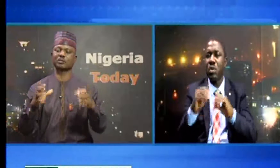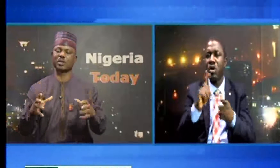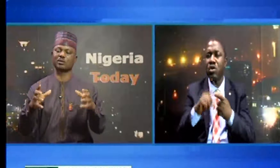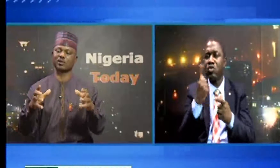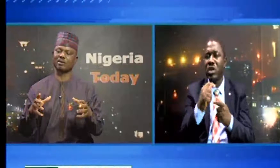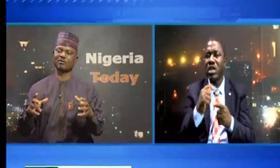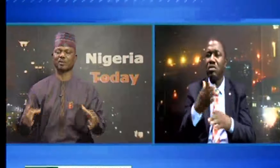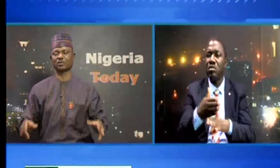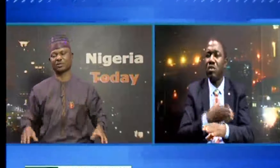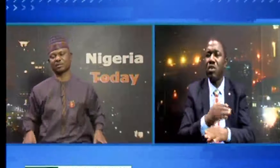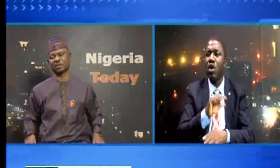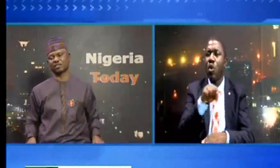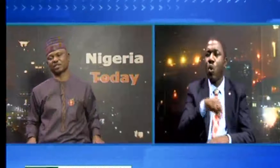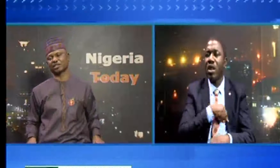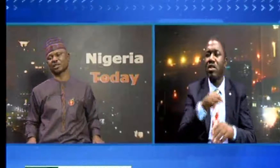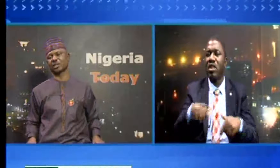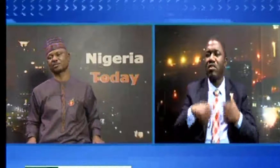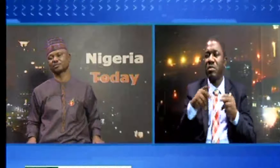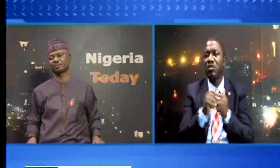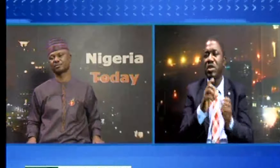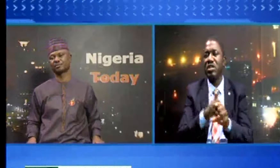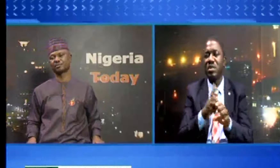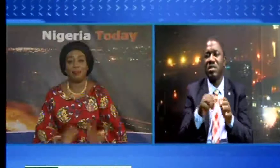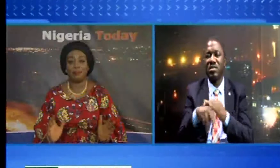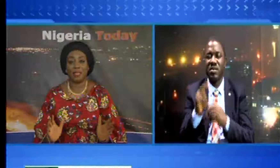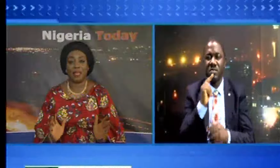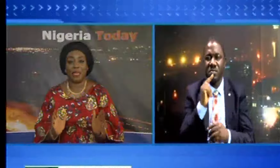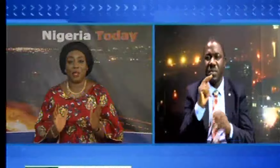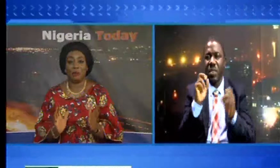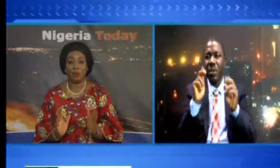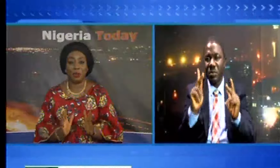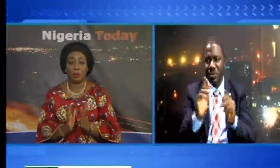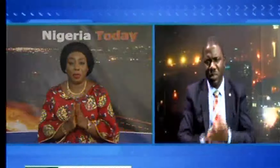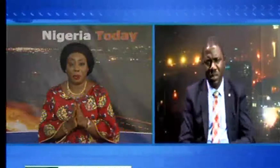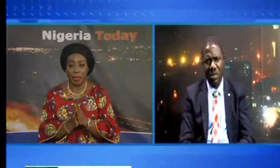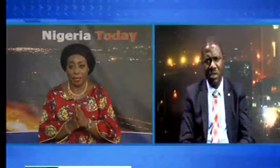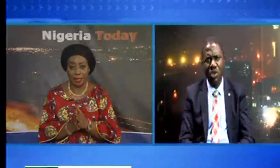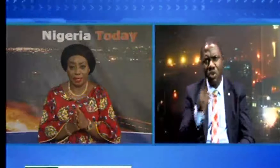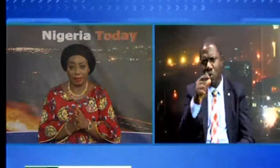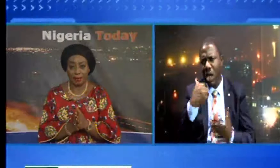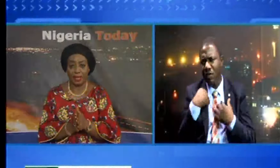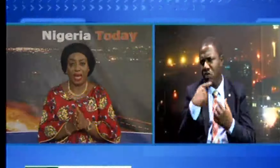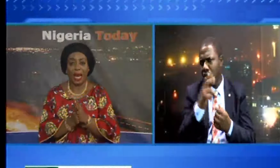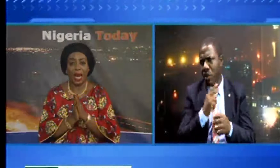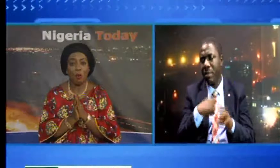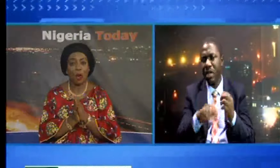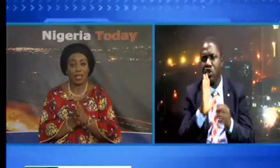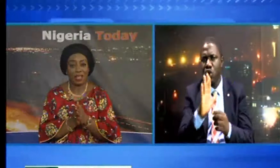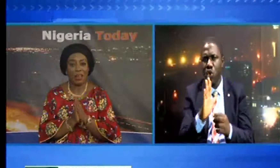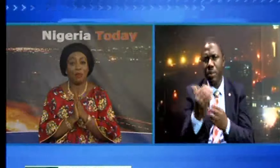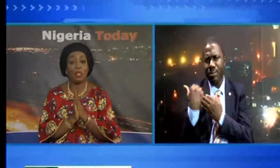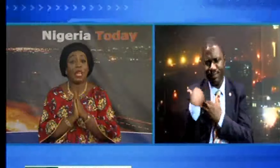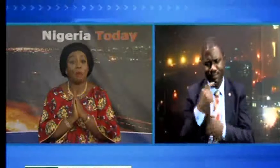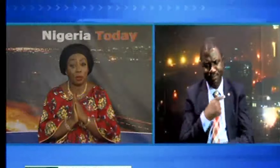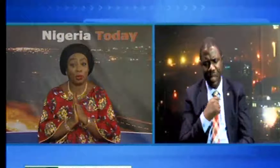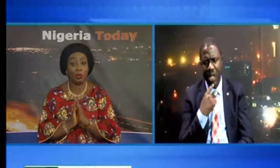of the quality of life of persons with disabilities in Nigeria. Okay, you have told us about your mandate. How well